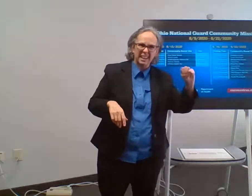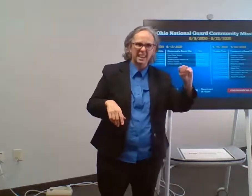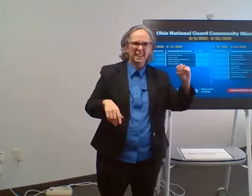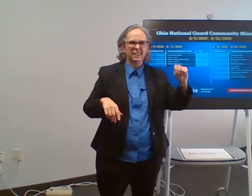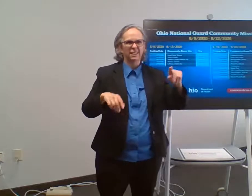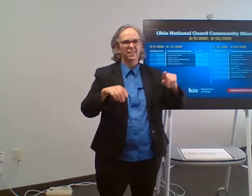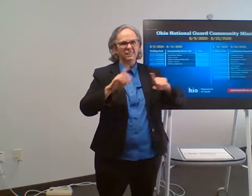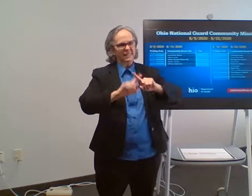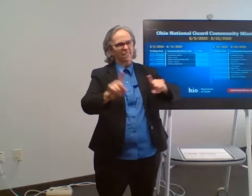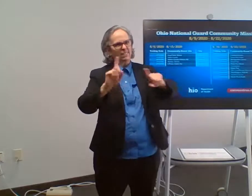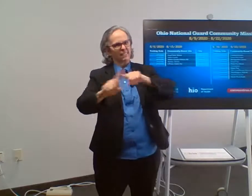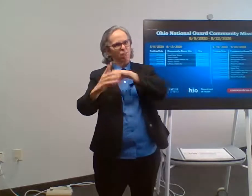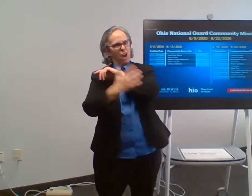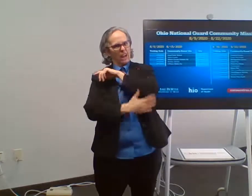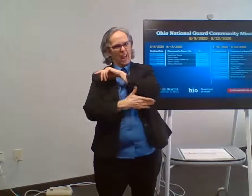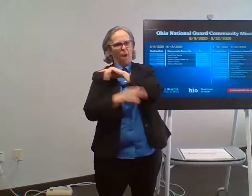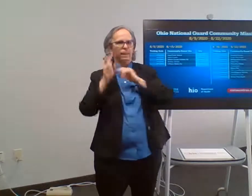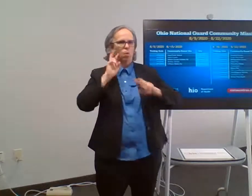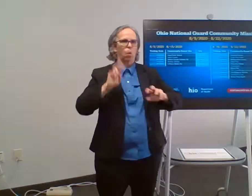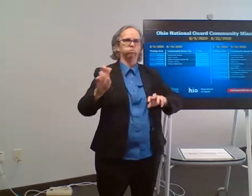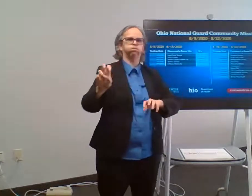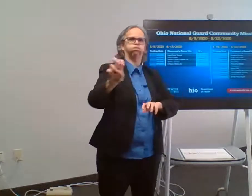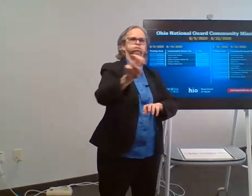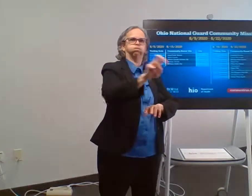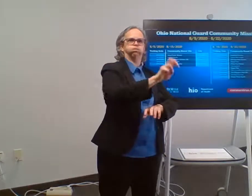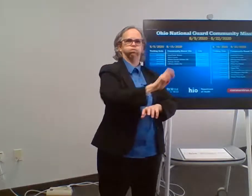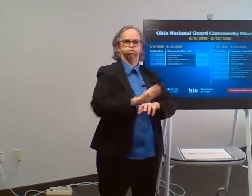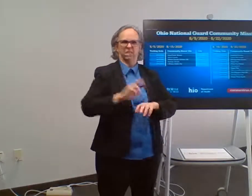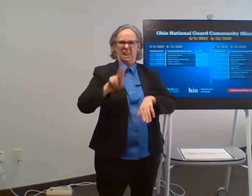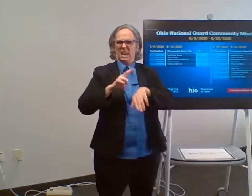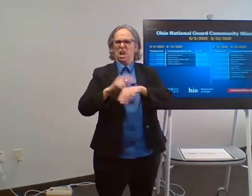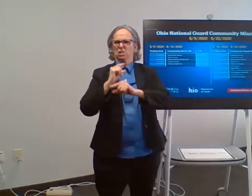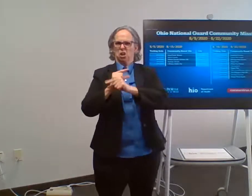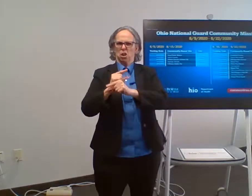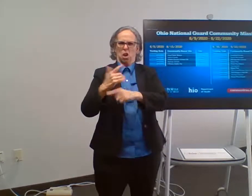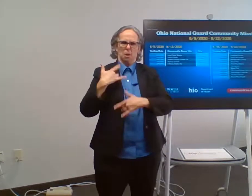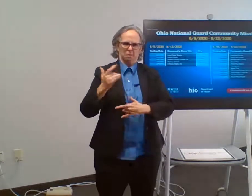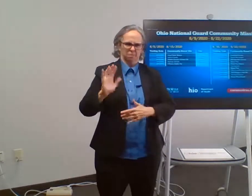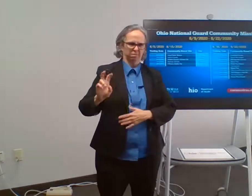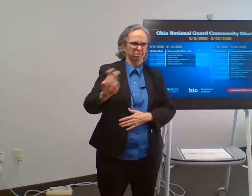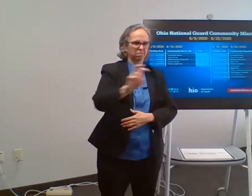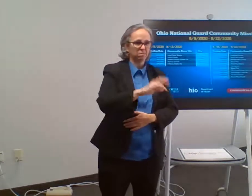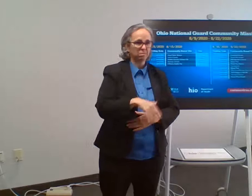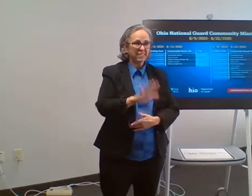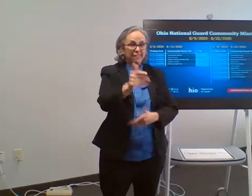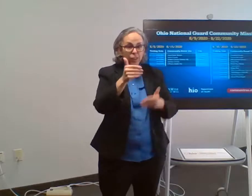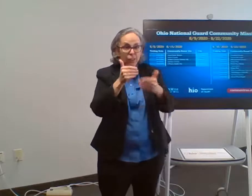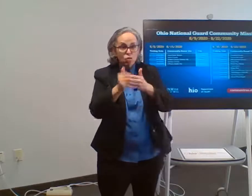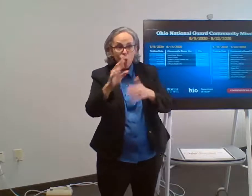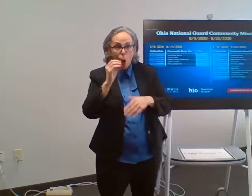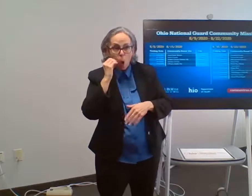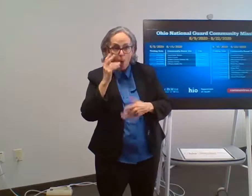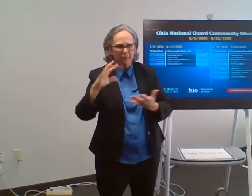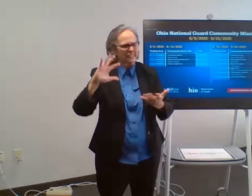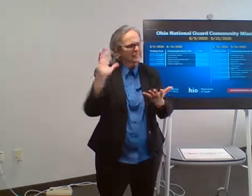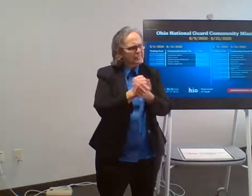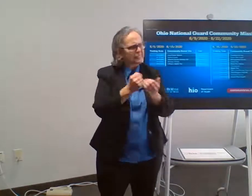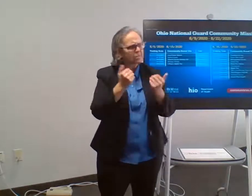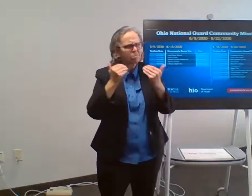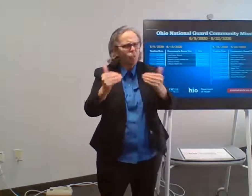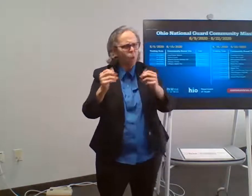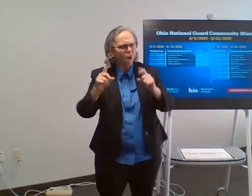your community, if you believe there's additional testing that needs to be done, the National Guard can come in and do that testing.